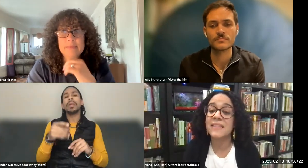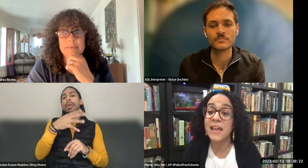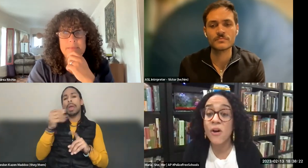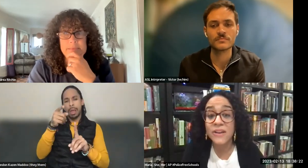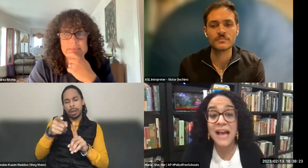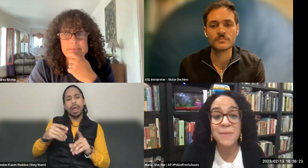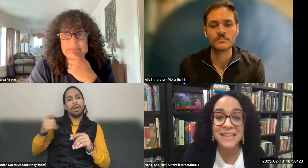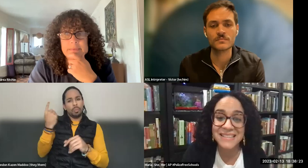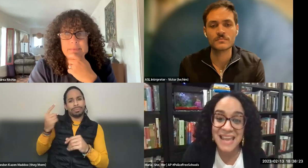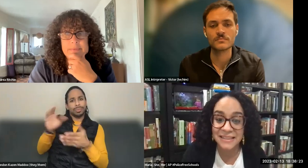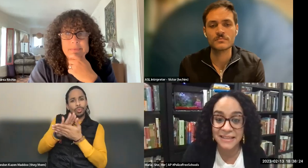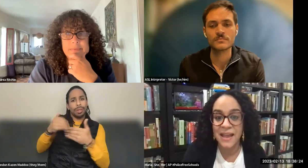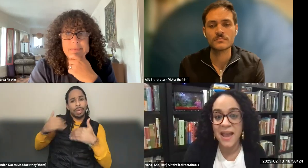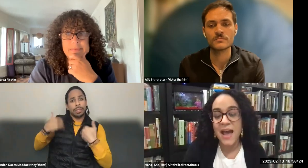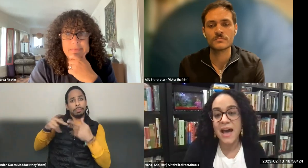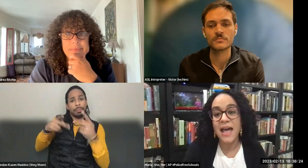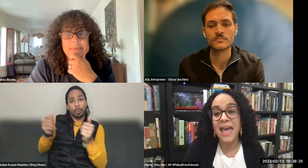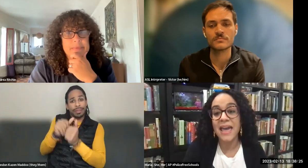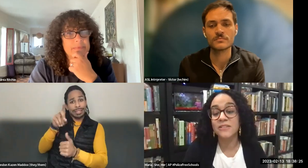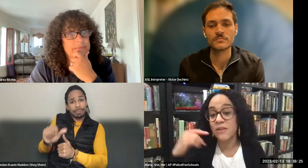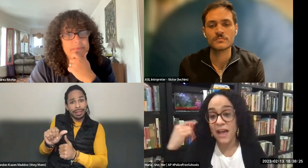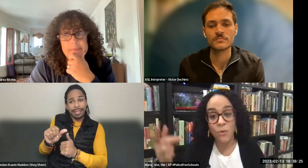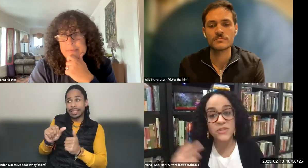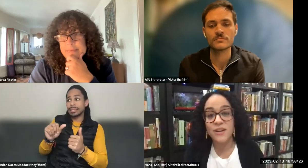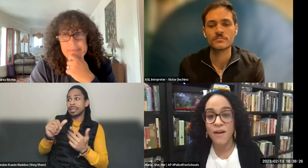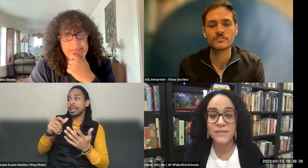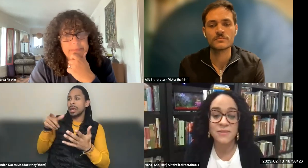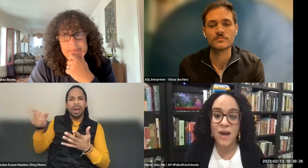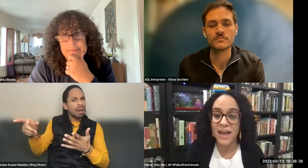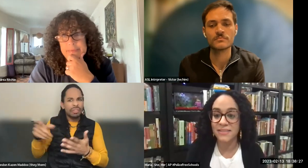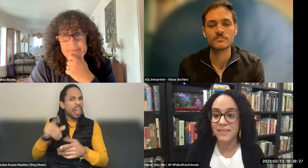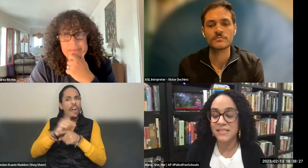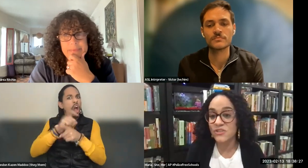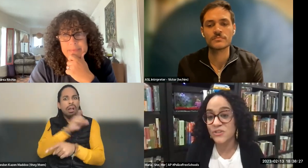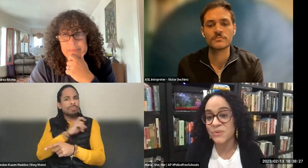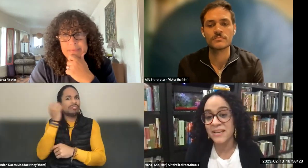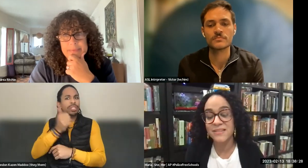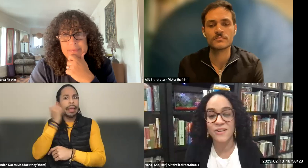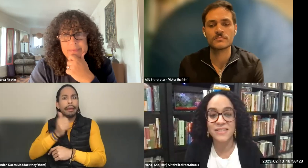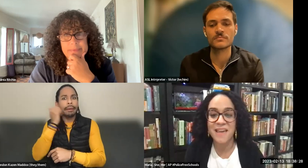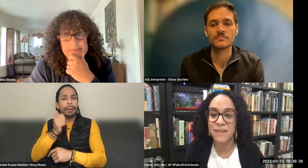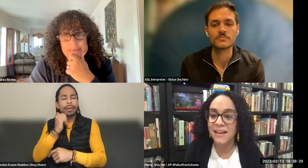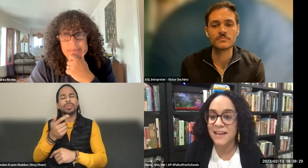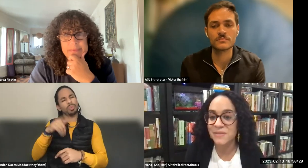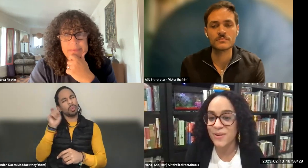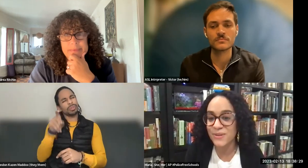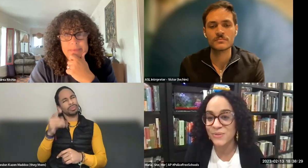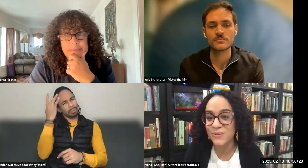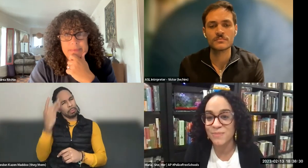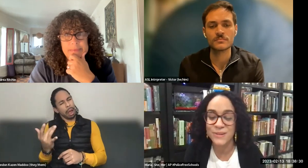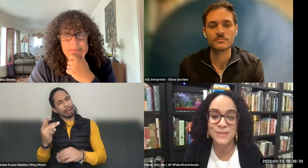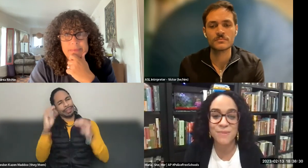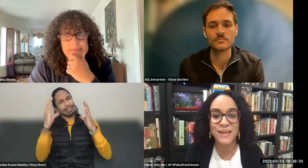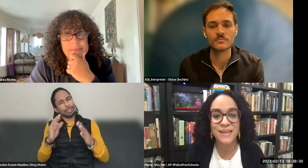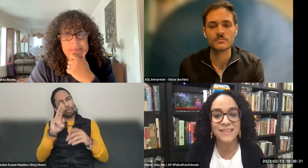disabilities that they call the cops daily. And I question often why the teachers unions are saying Black Lives Matter at